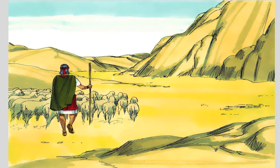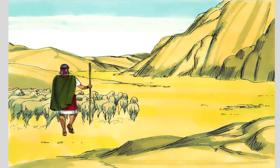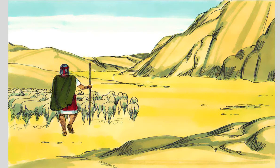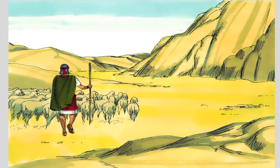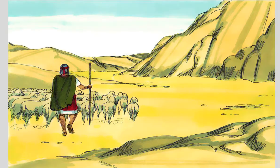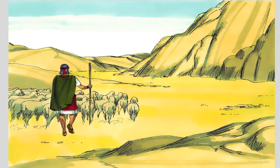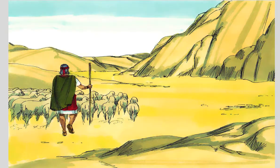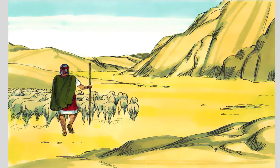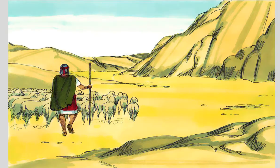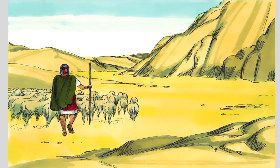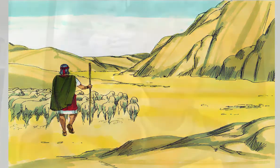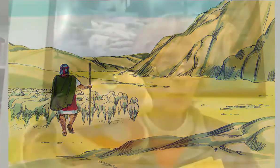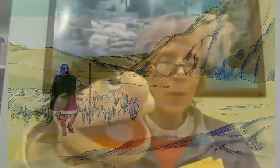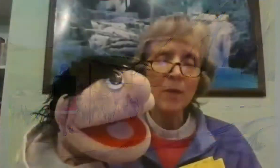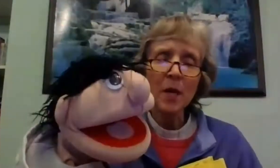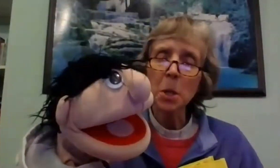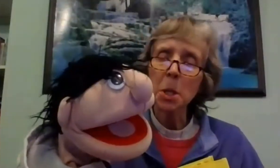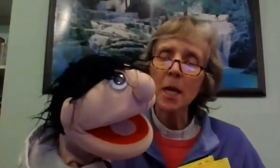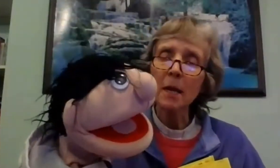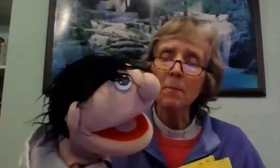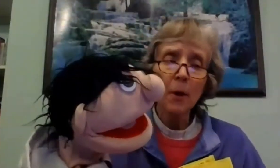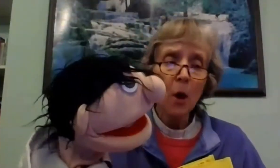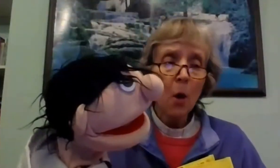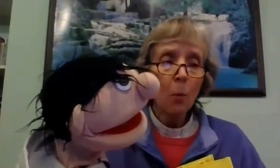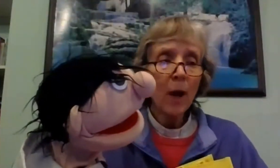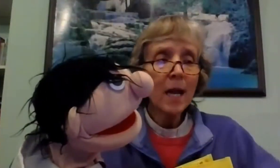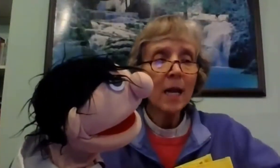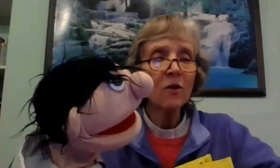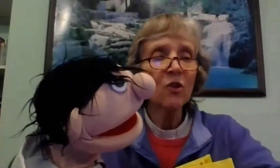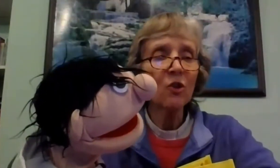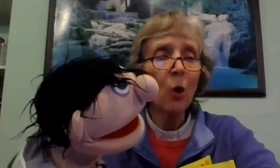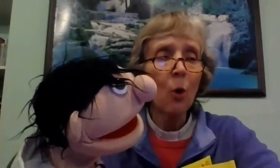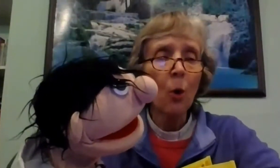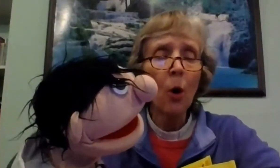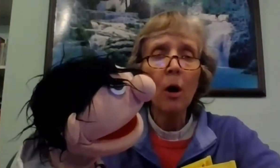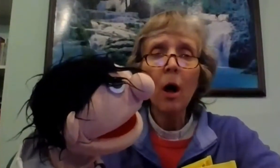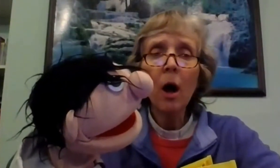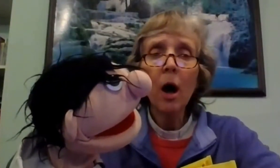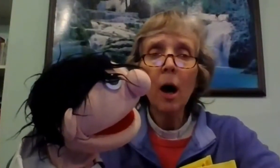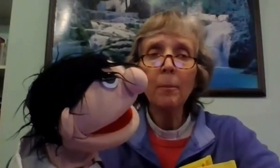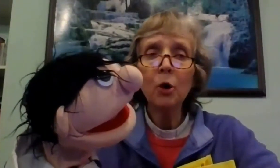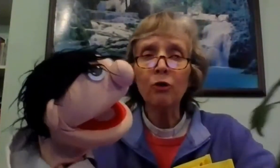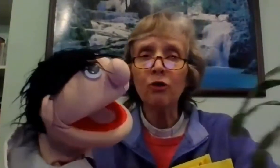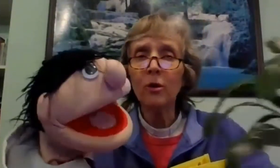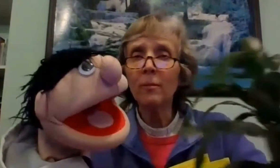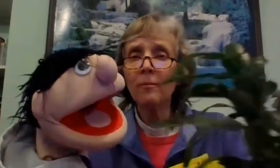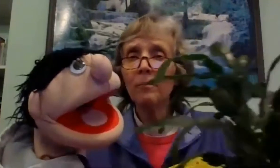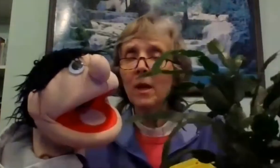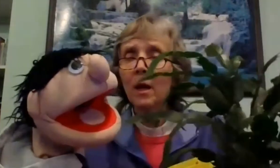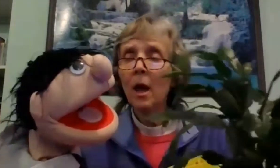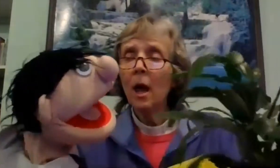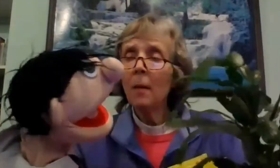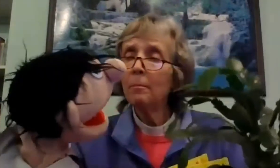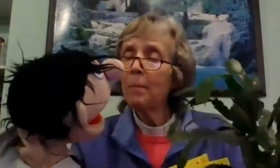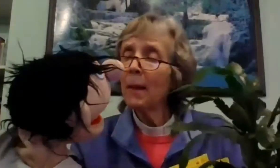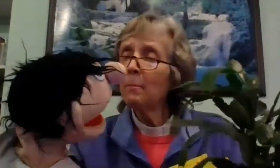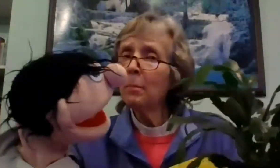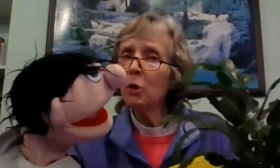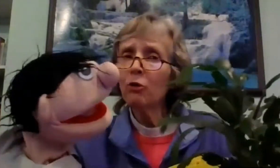was out in the desert with his sheep when he saw a bush. But the bush was